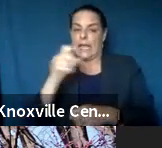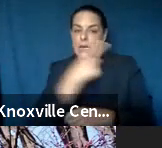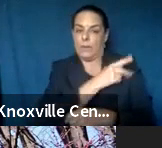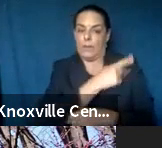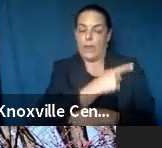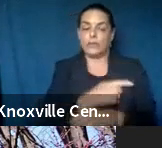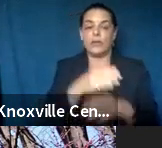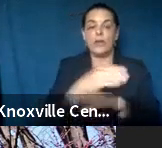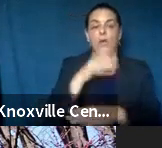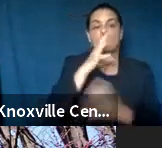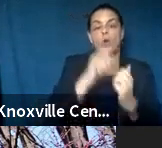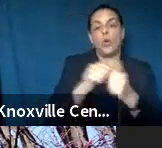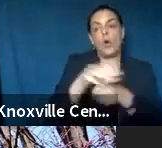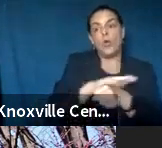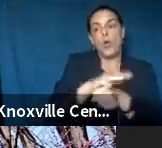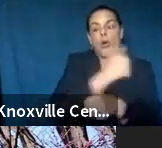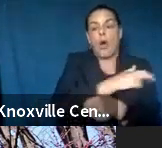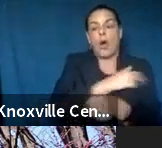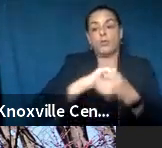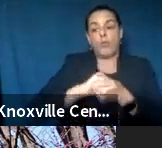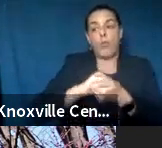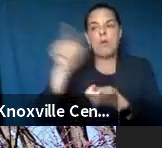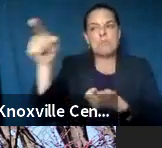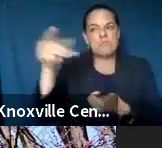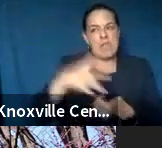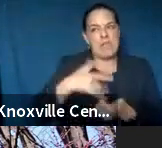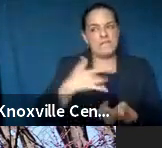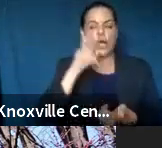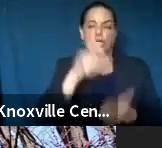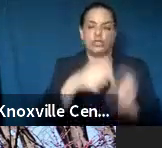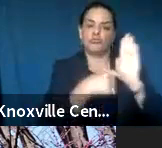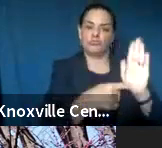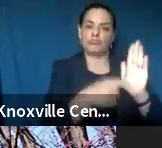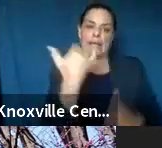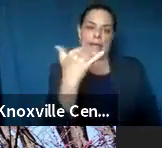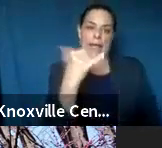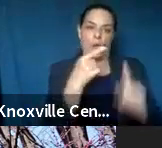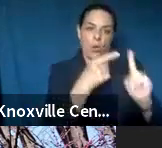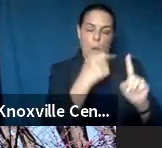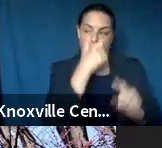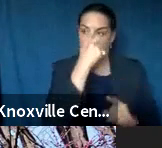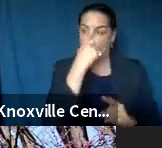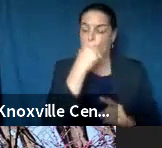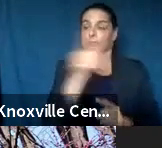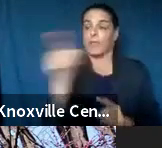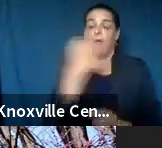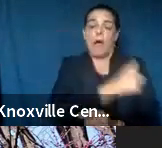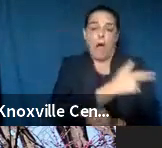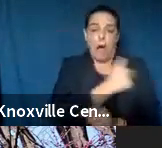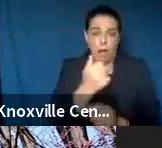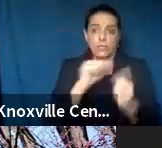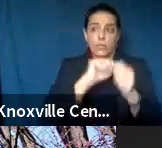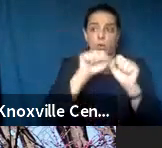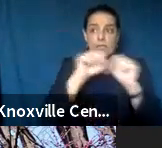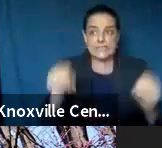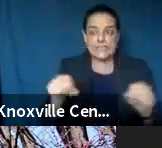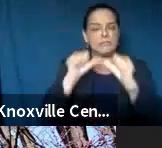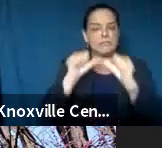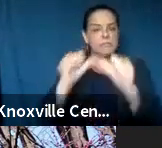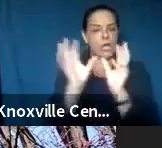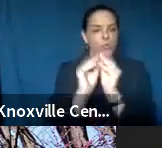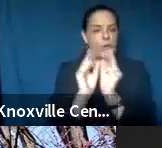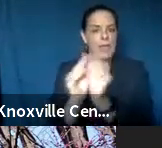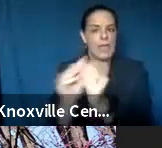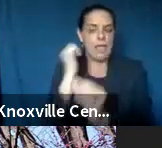local hospital partners, they stated this benchmark should be represented as yellow. The hospital systems continue to meet daily, assess the